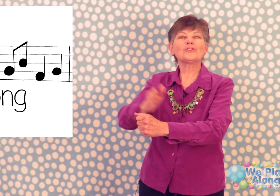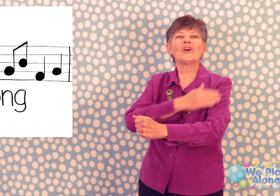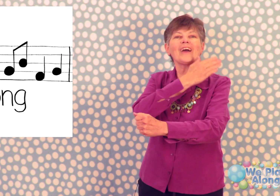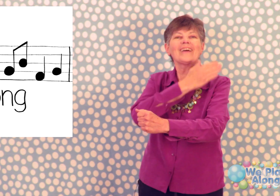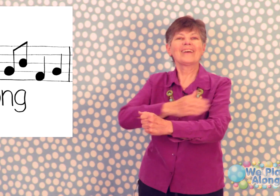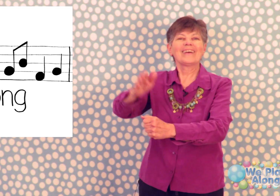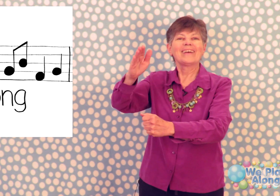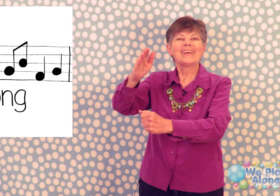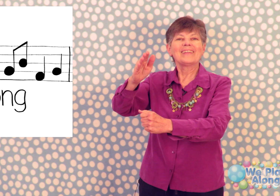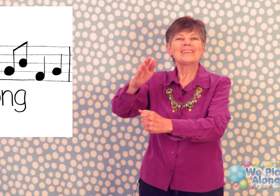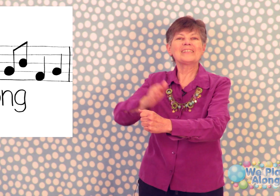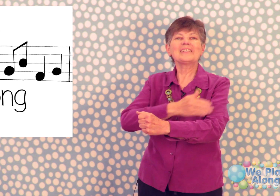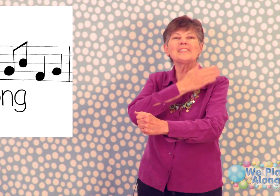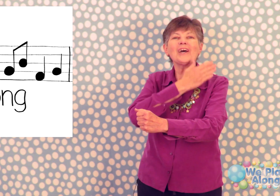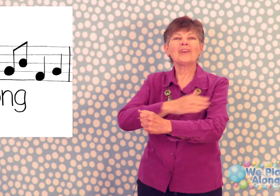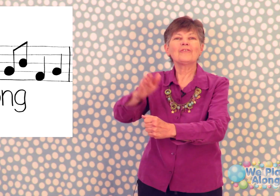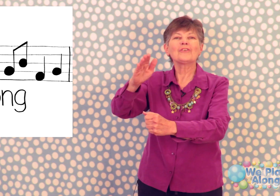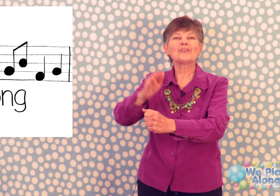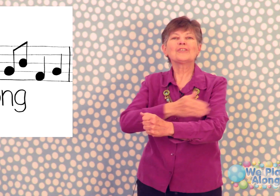orchestra. This is a sign for